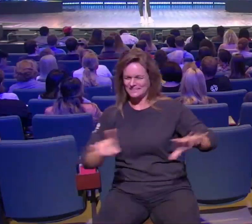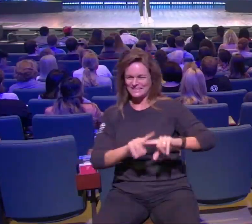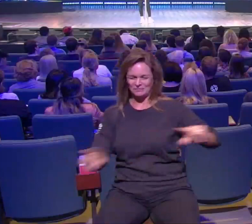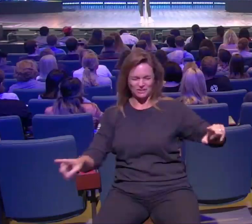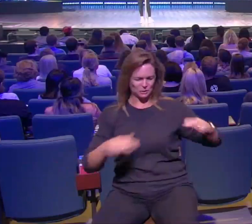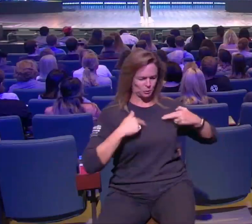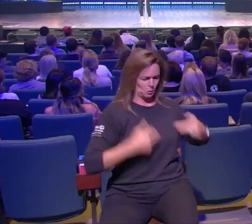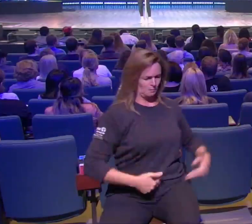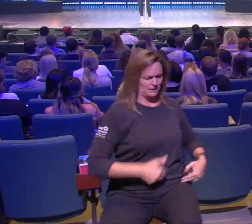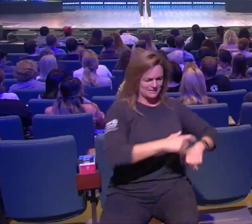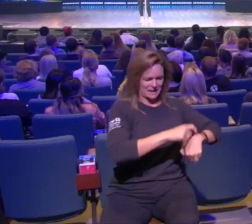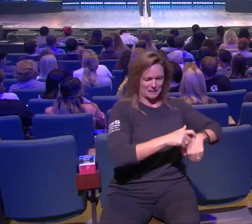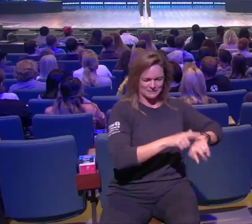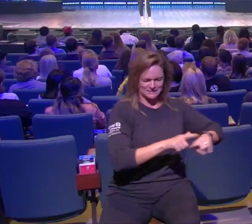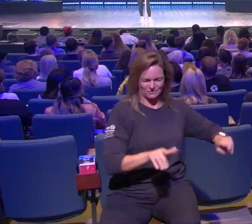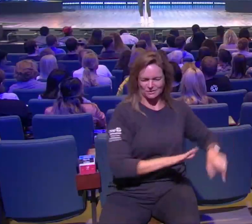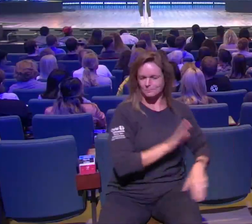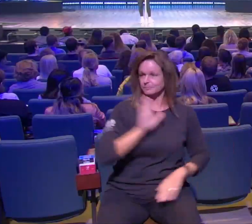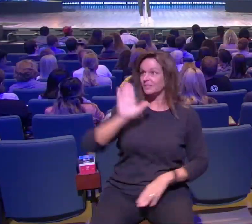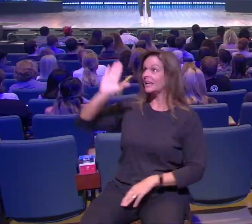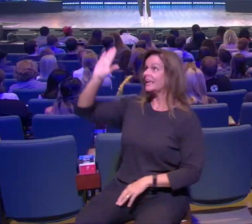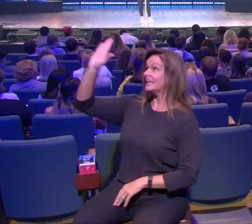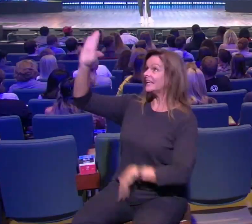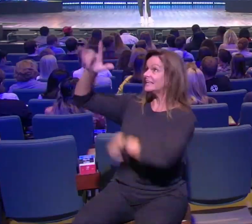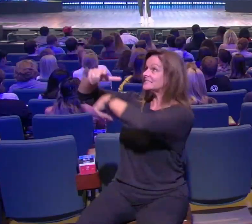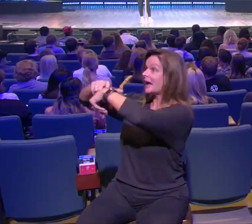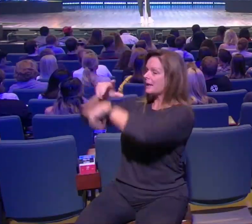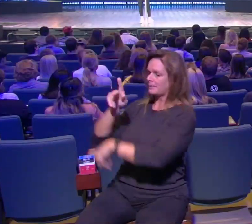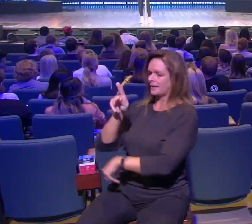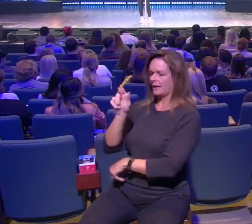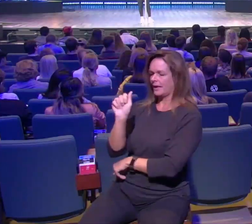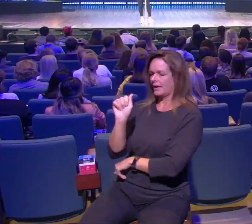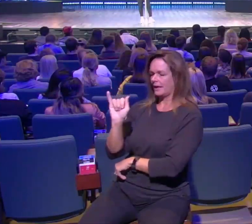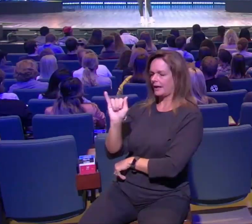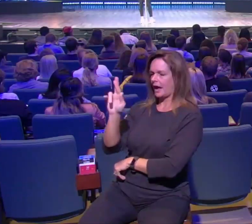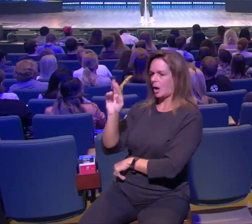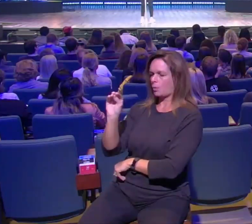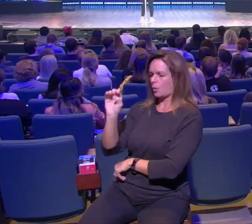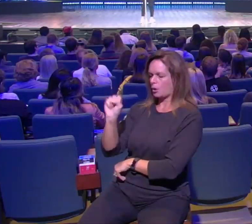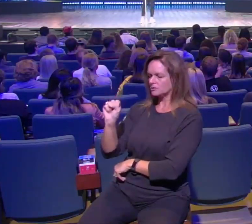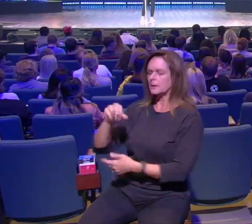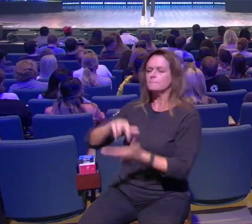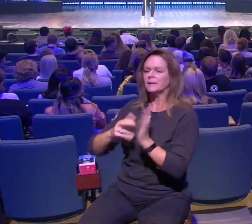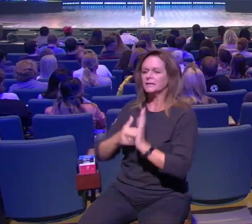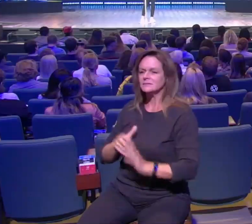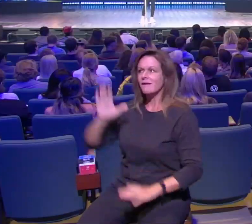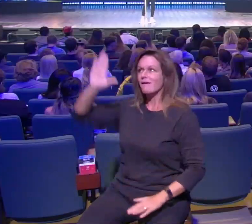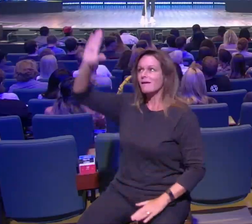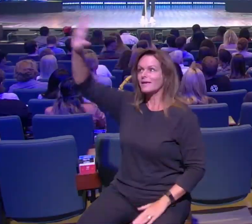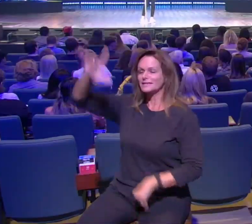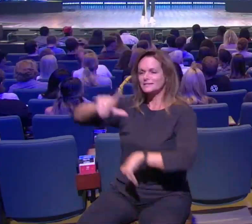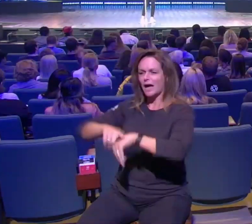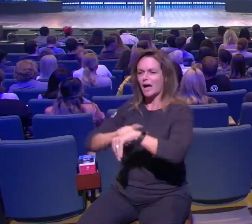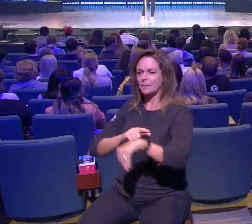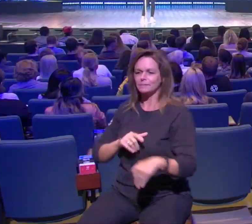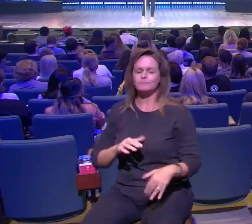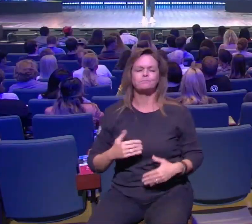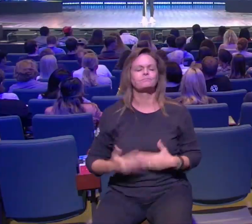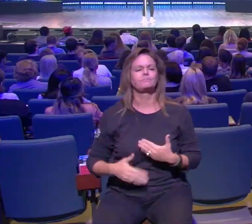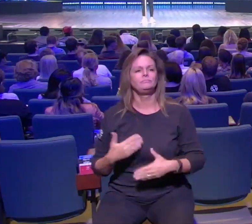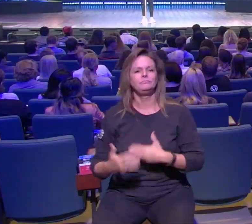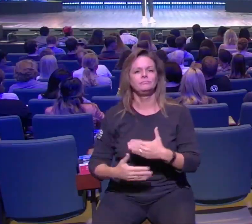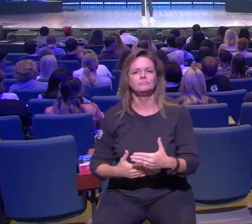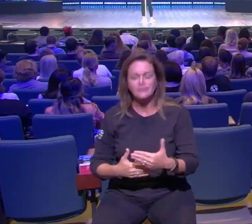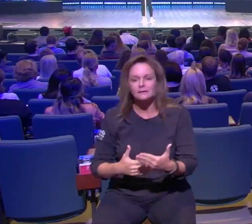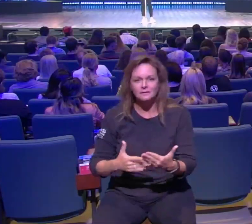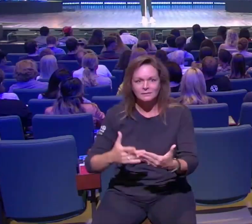opportunity when conditions are right for something crucial to be accomplished. It's an appointed time for decision. And see,